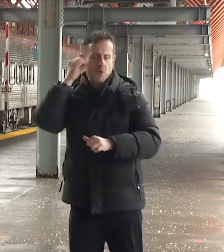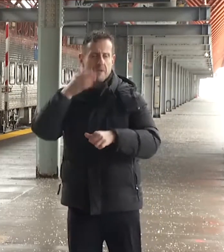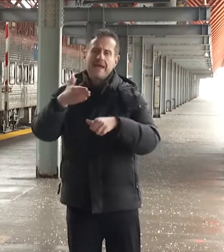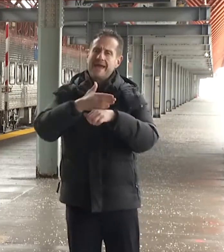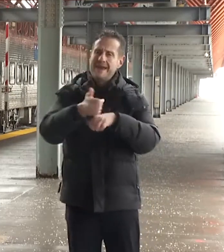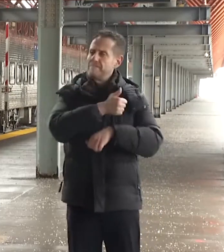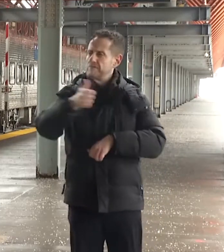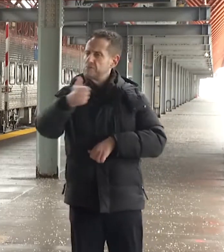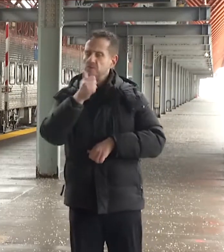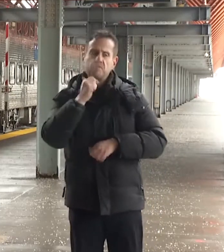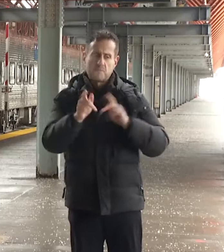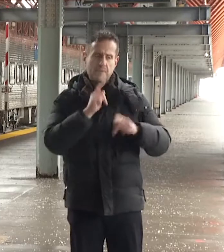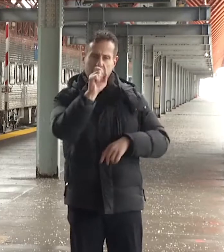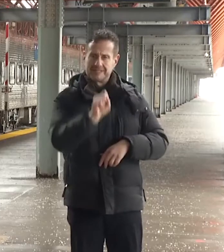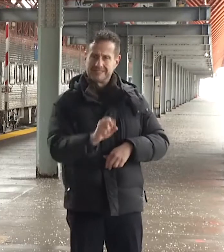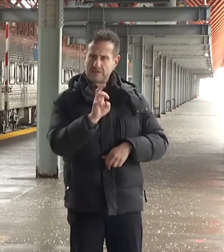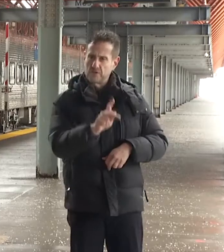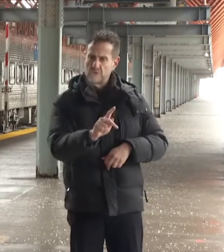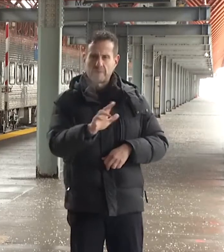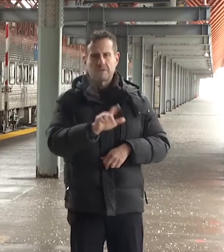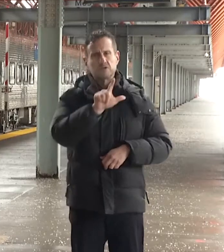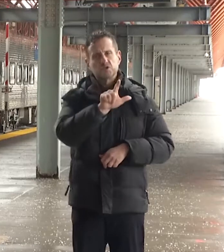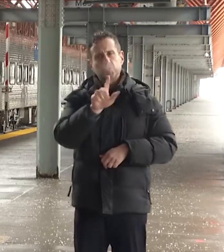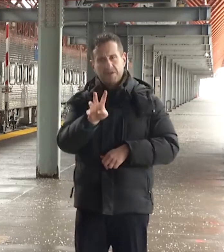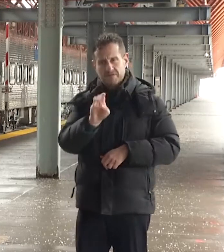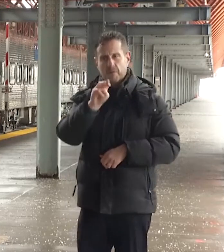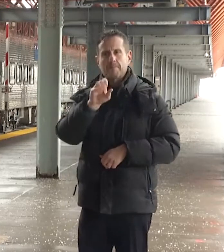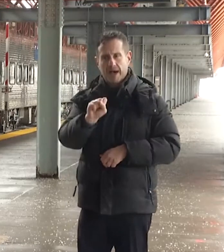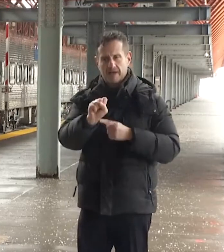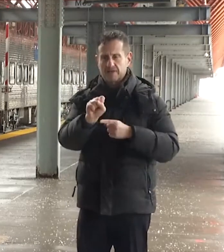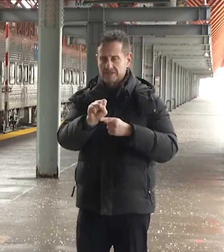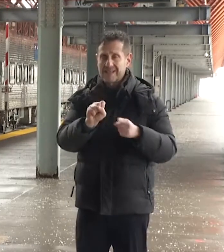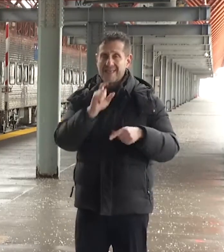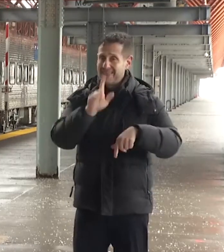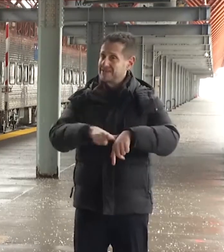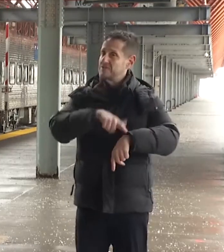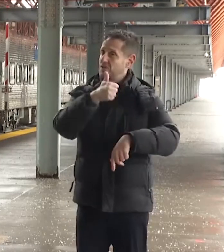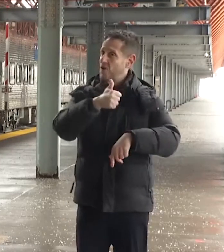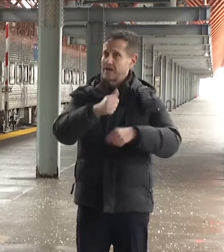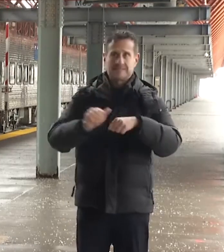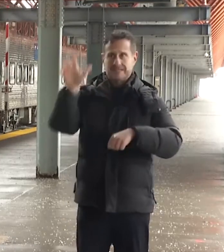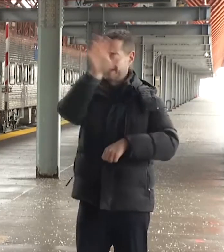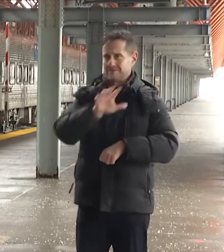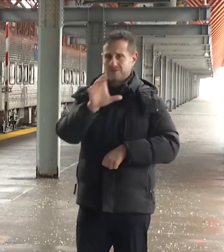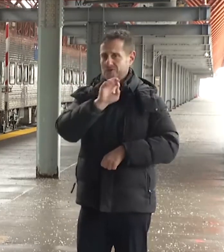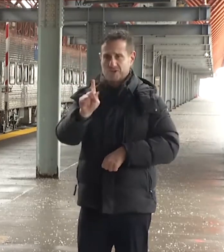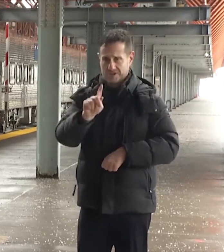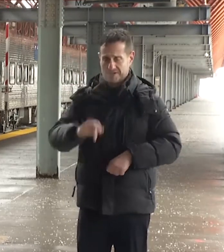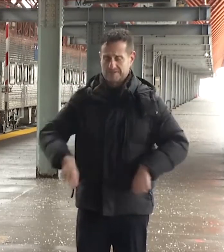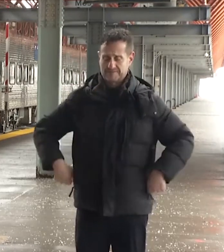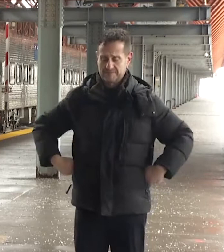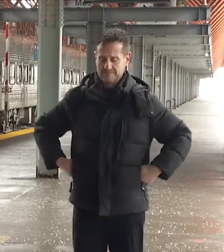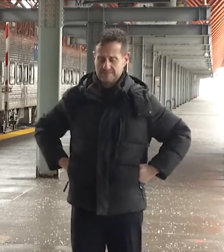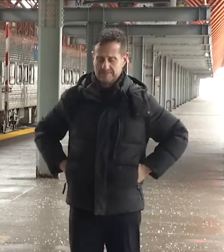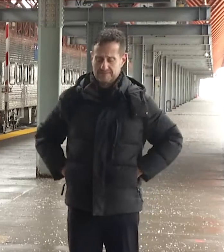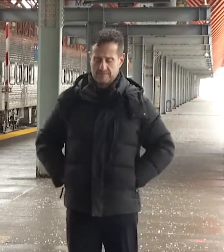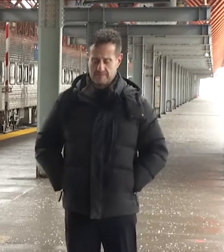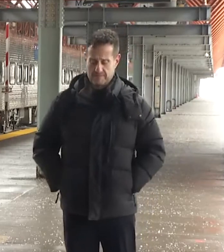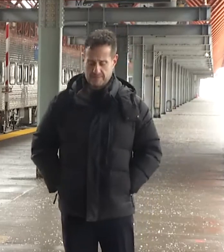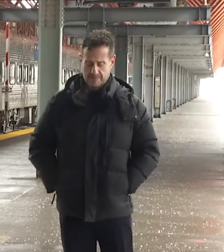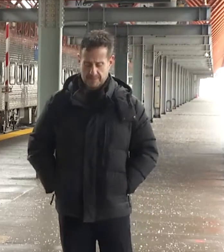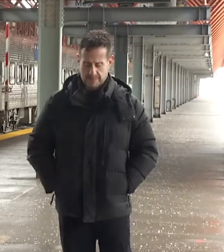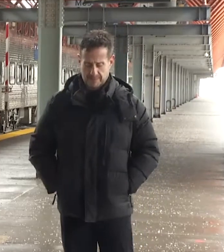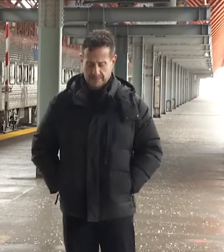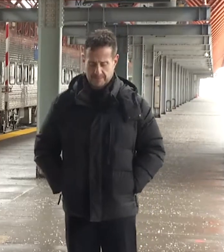Cook residents is nearly 24 miles, the longest in the entire county. Using the